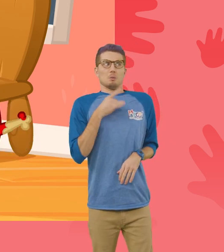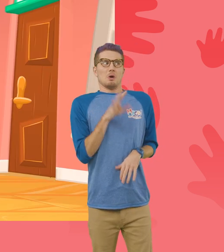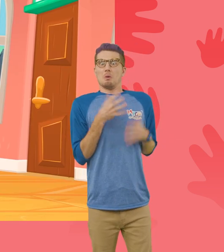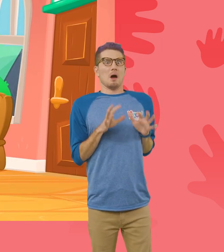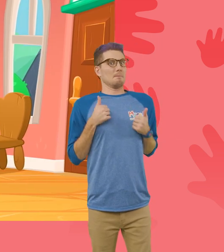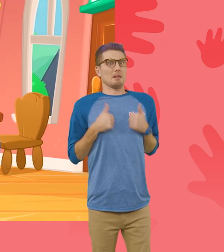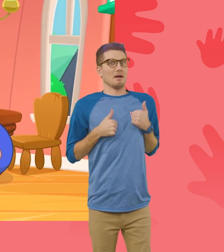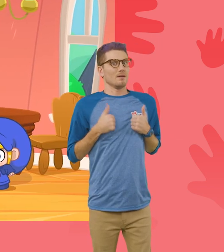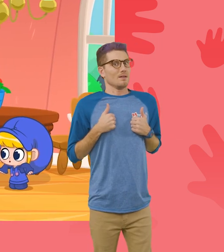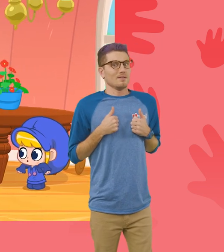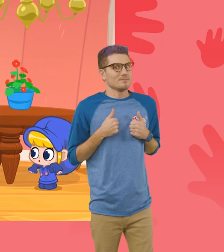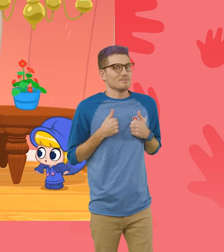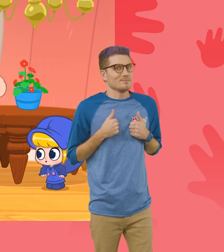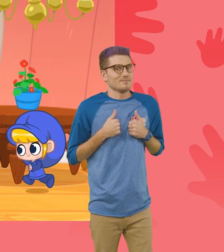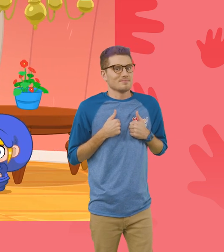bath!